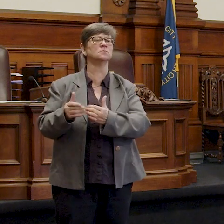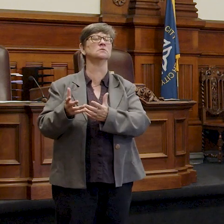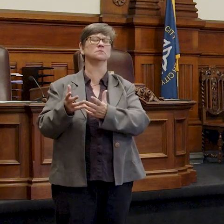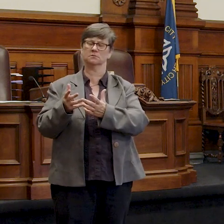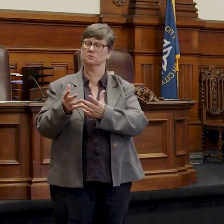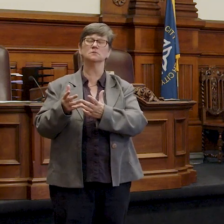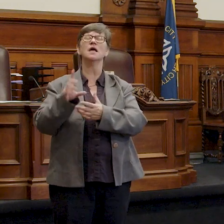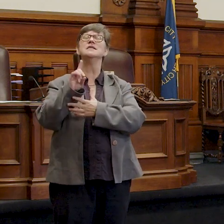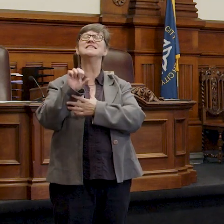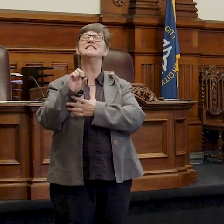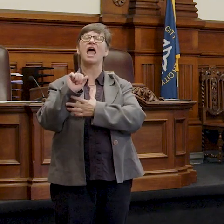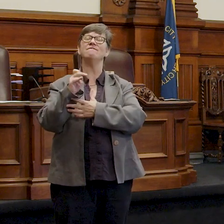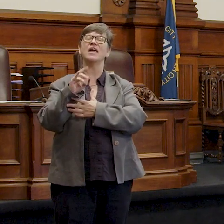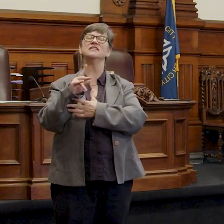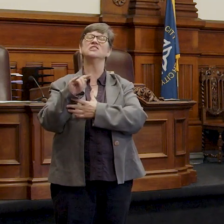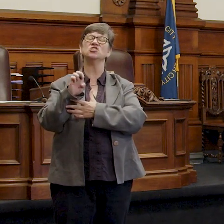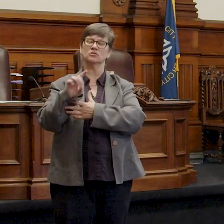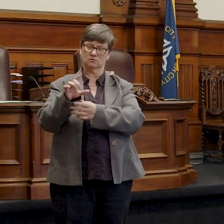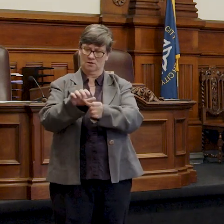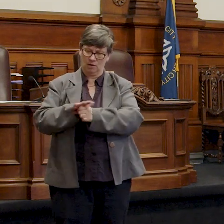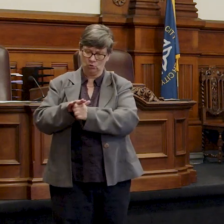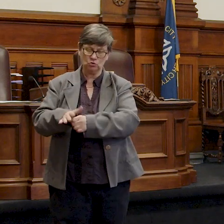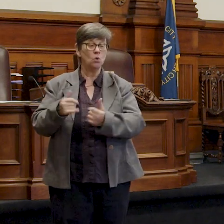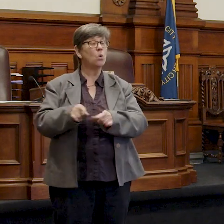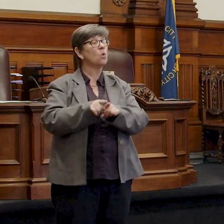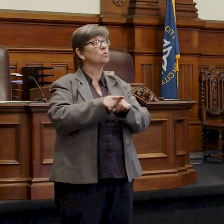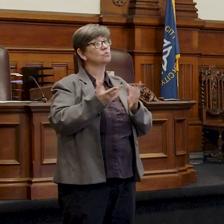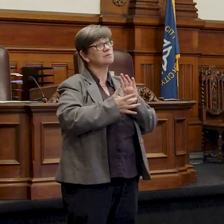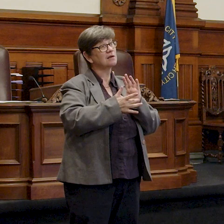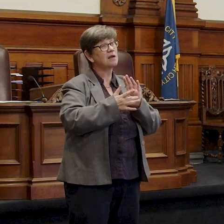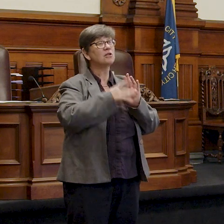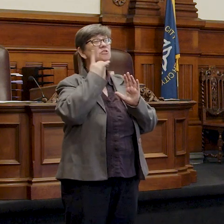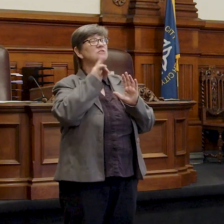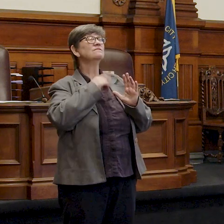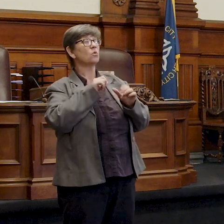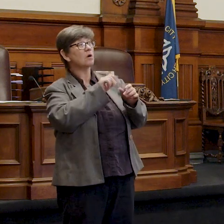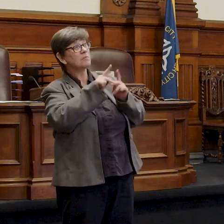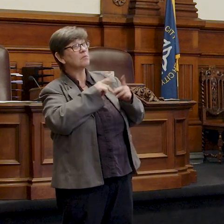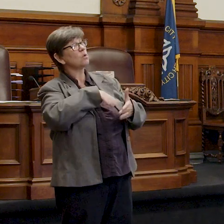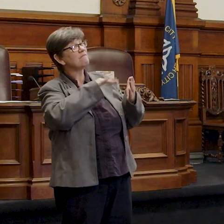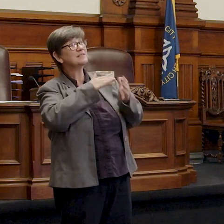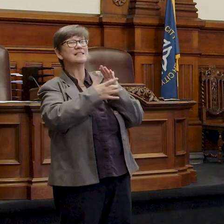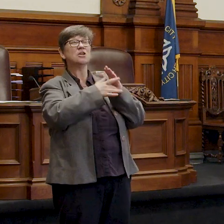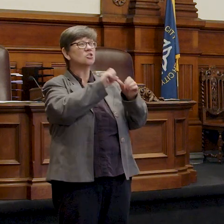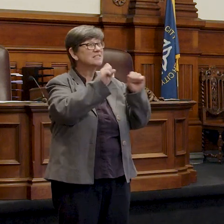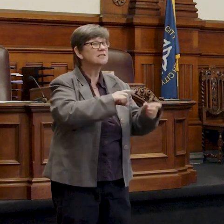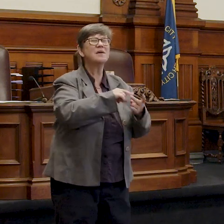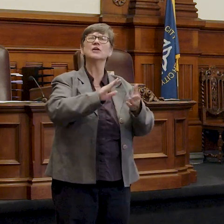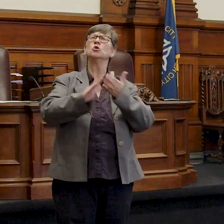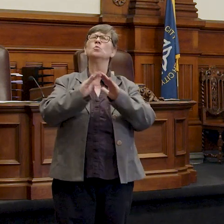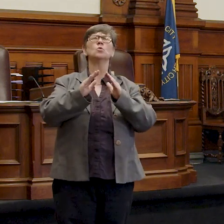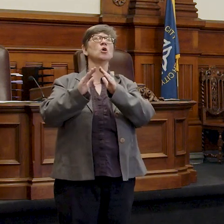technology upgrades for our resident-facing technology systems, and community contracts for the